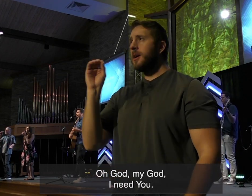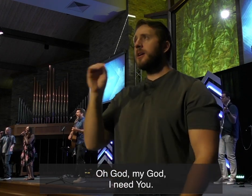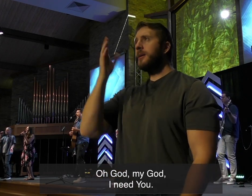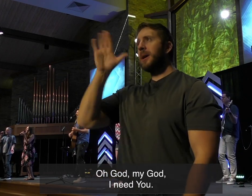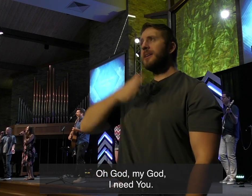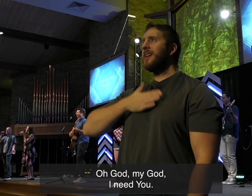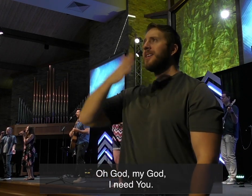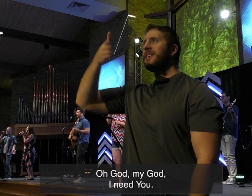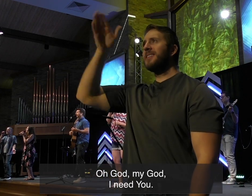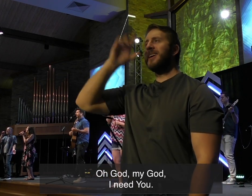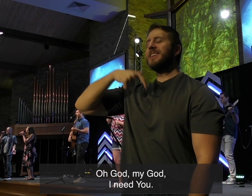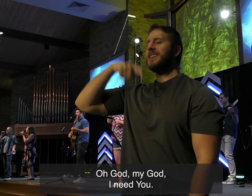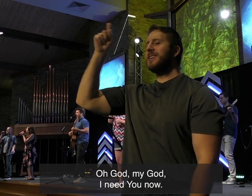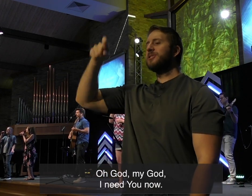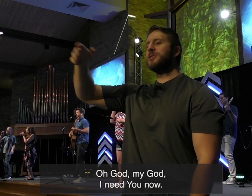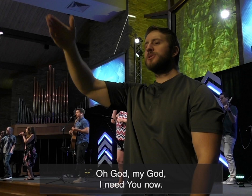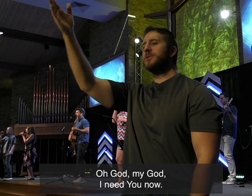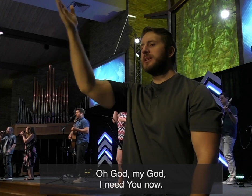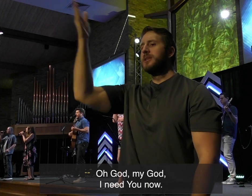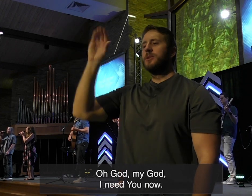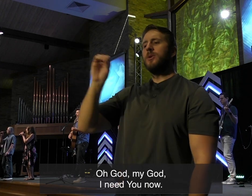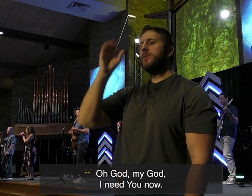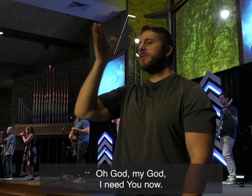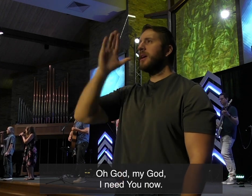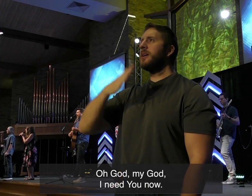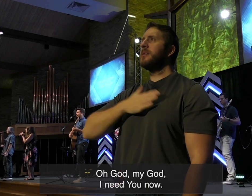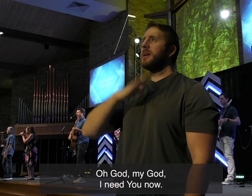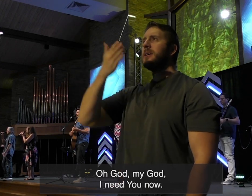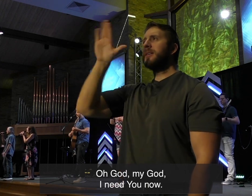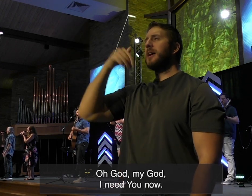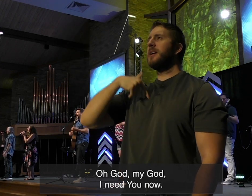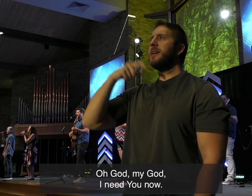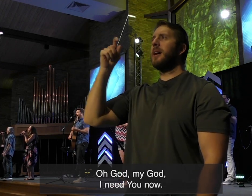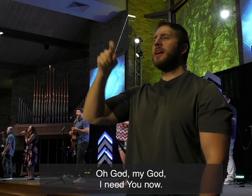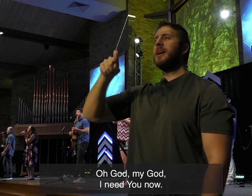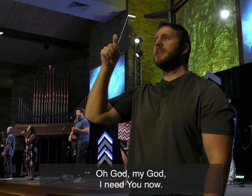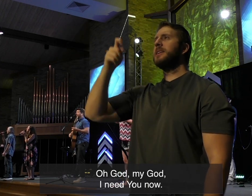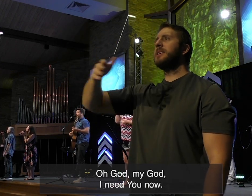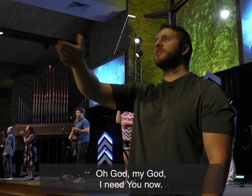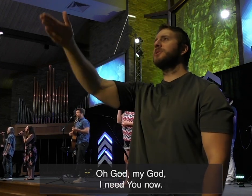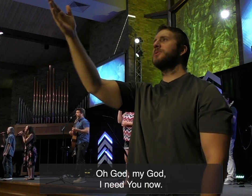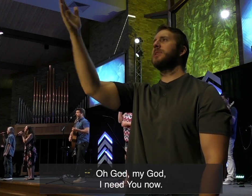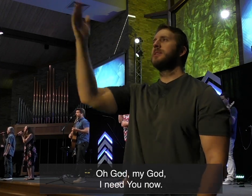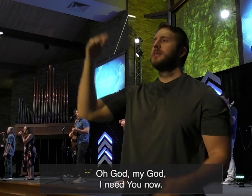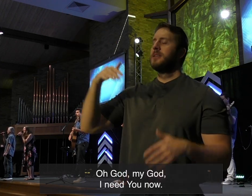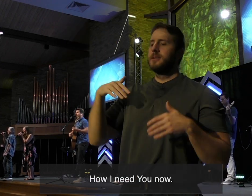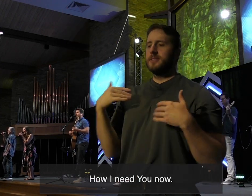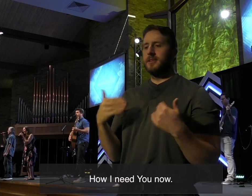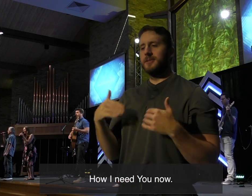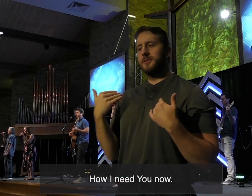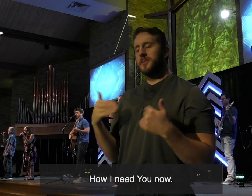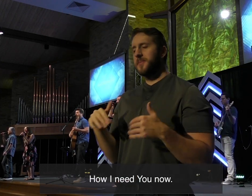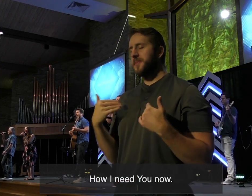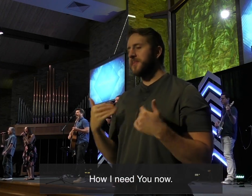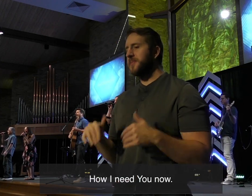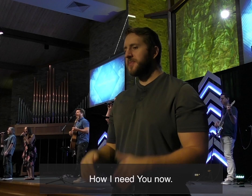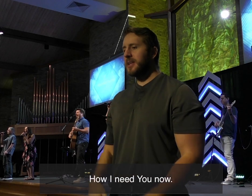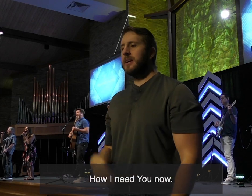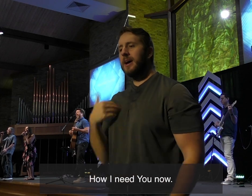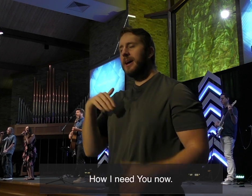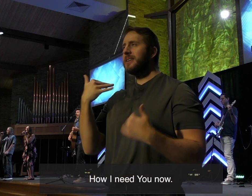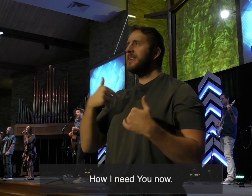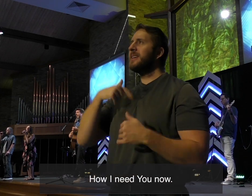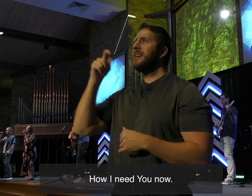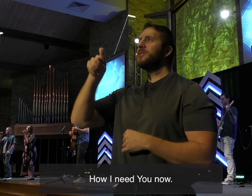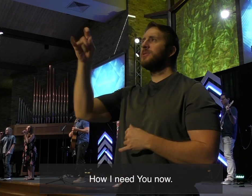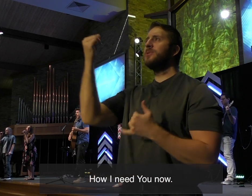Oh God, my God, I need you. Oh God, my God, I need you now.